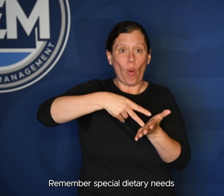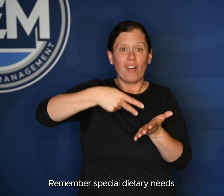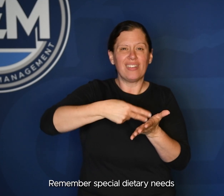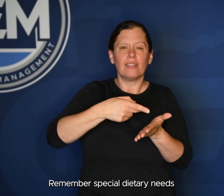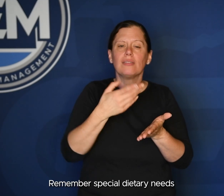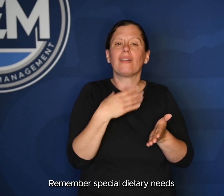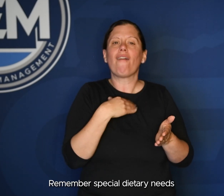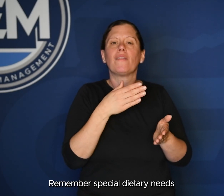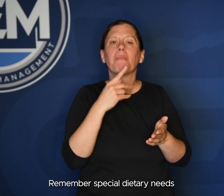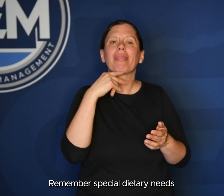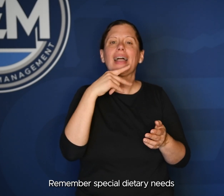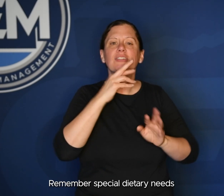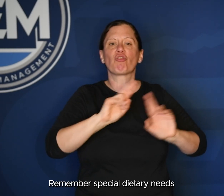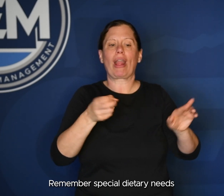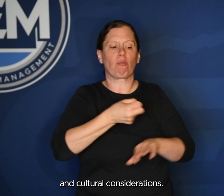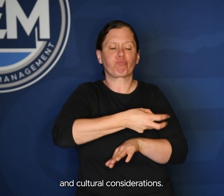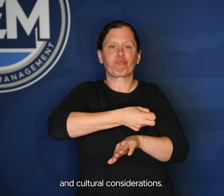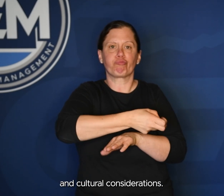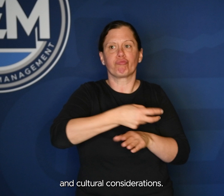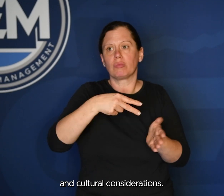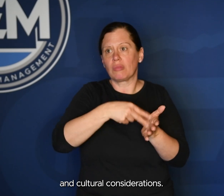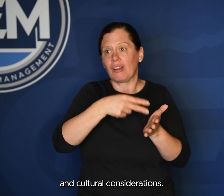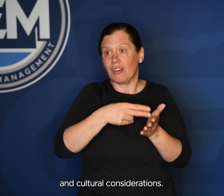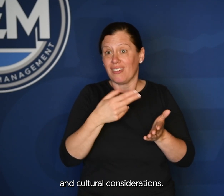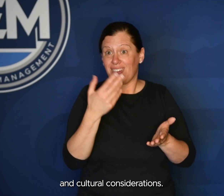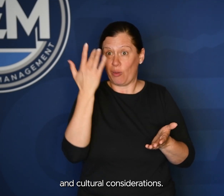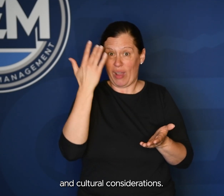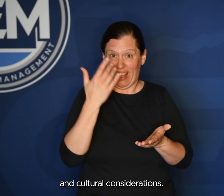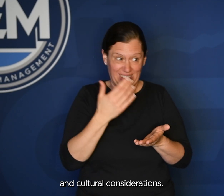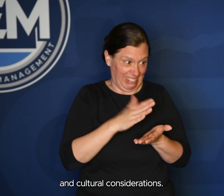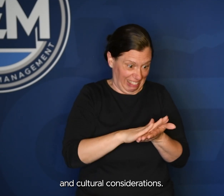Remember special dietary needs and cultural considerations.